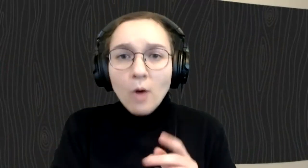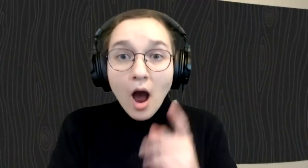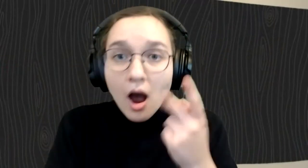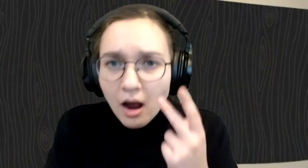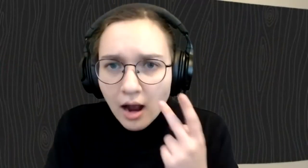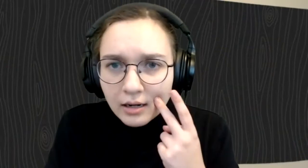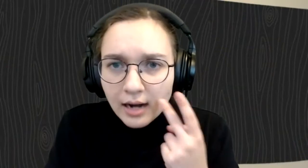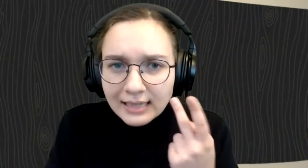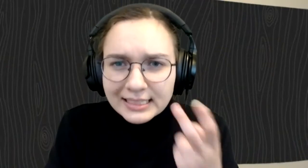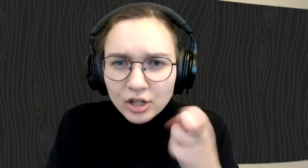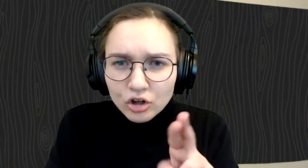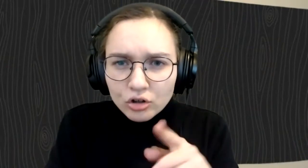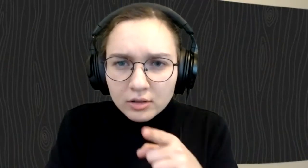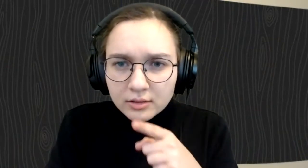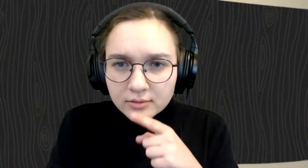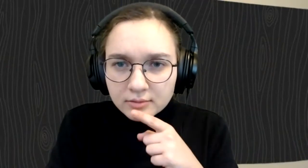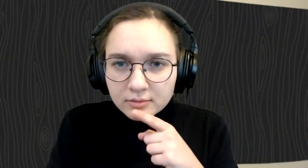Okay, so, oh, I think I see her.